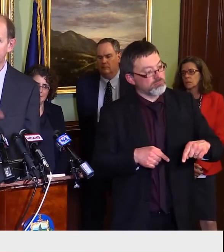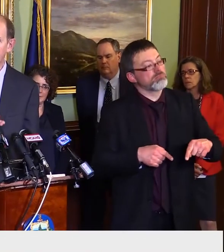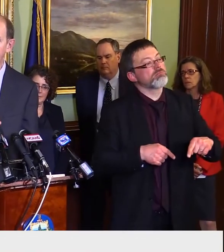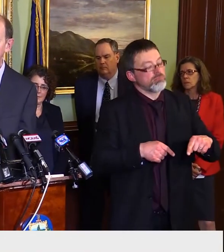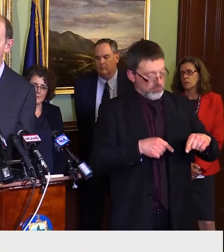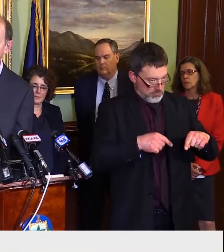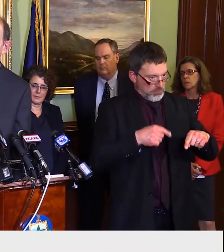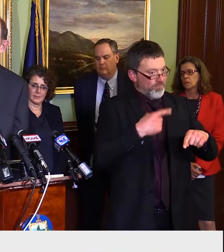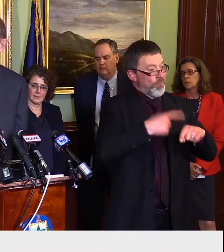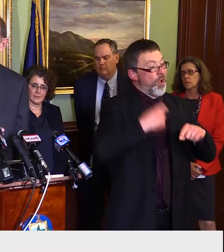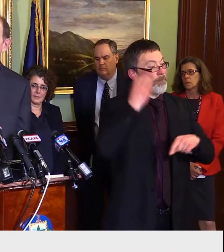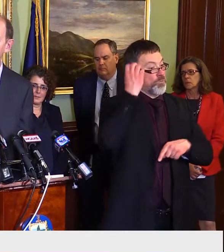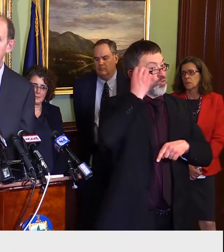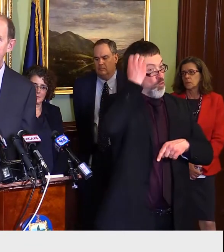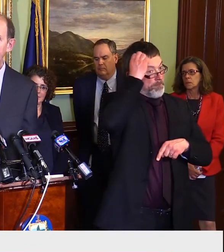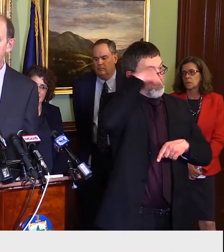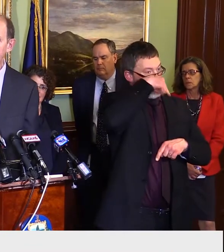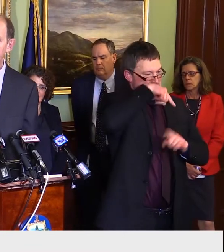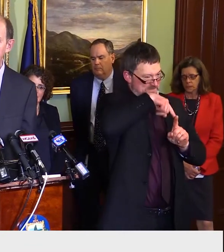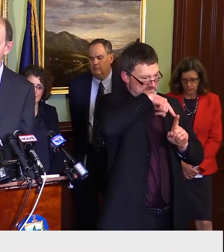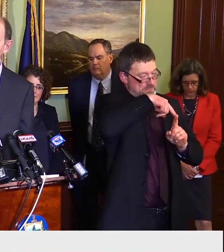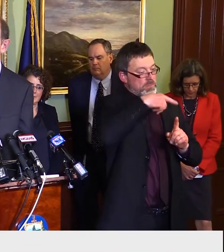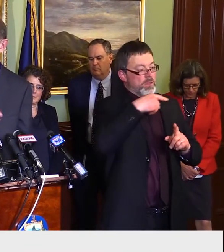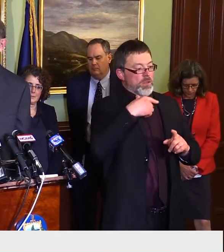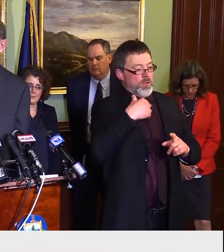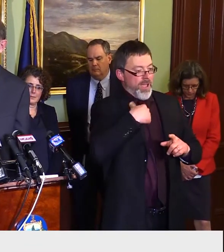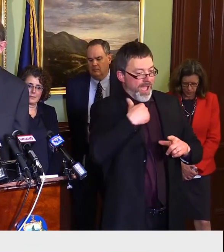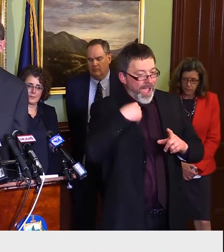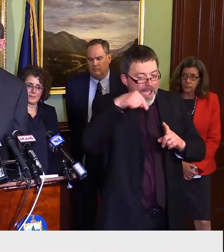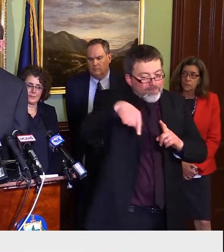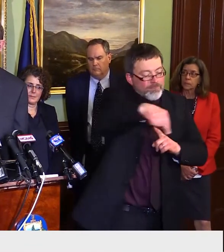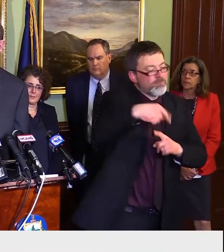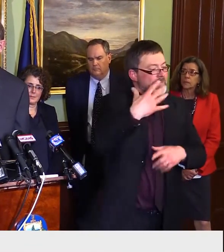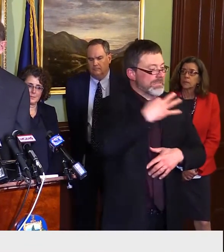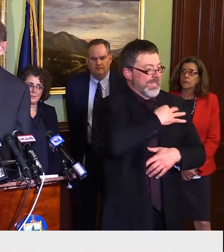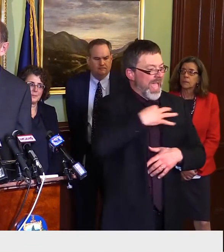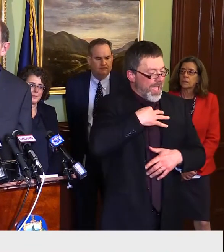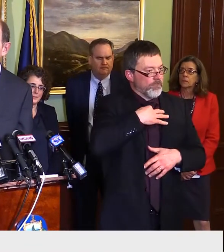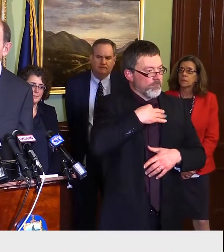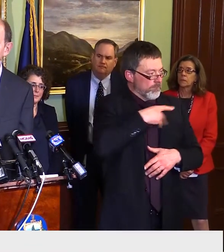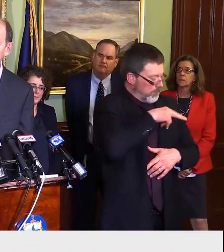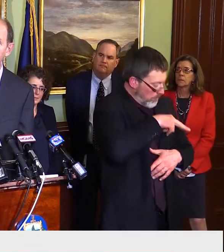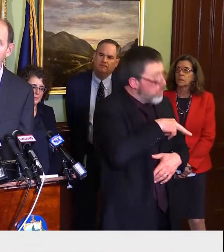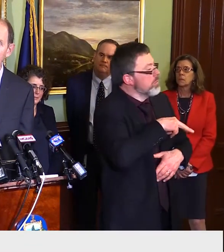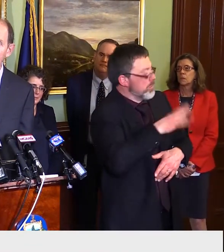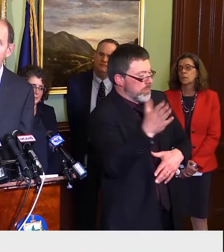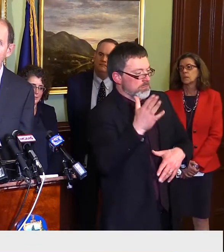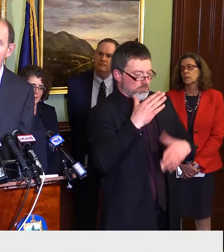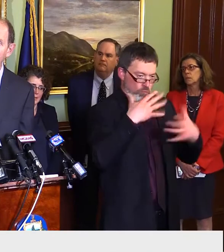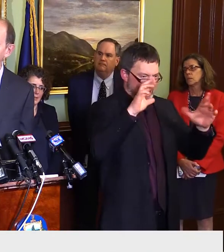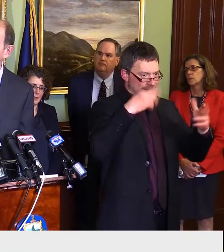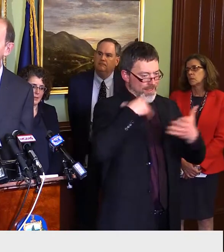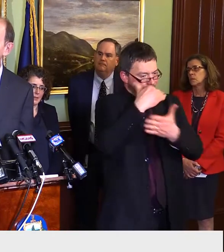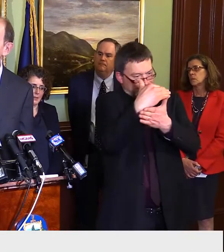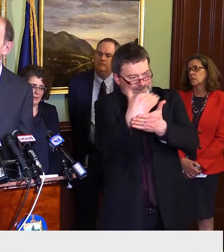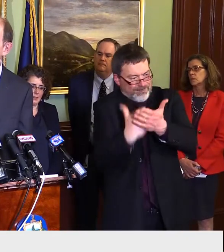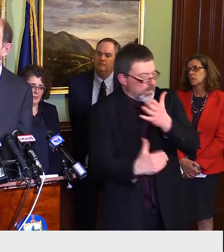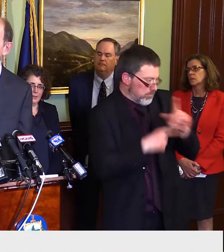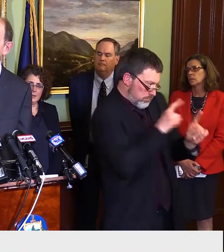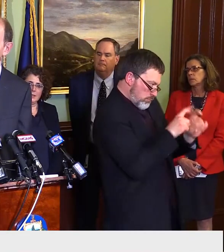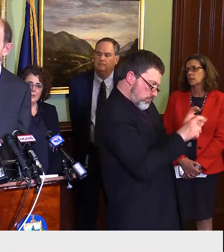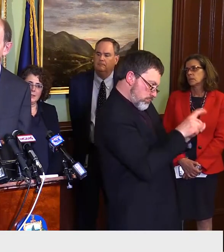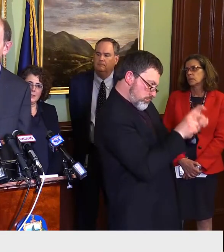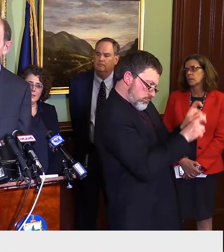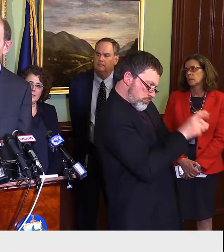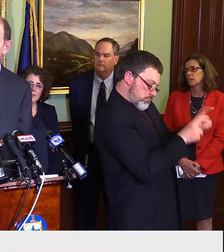their needs are and what they should do in terms of their day-to-day existence. So we're relying on